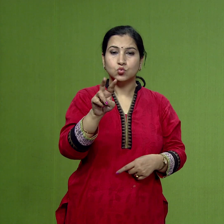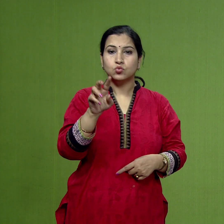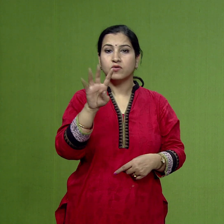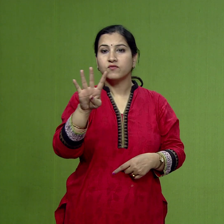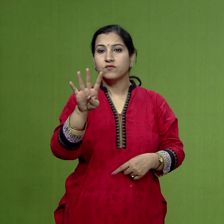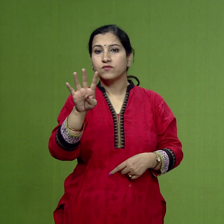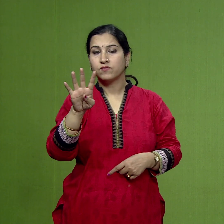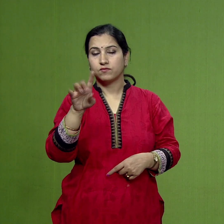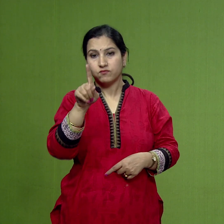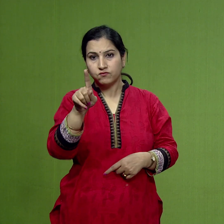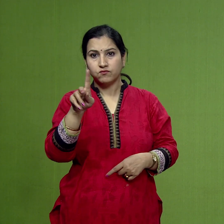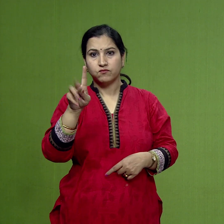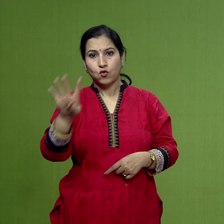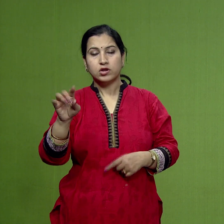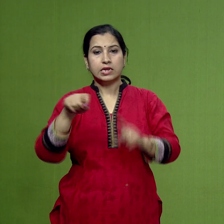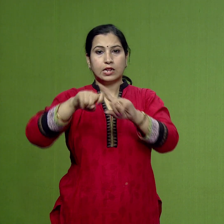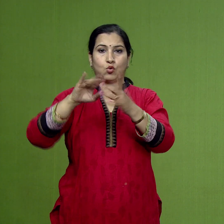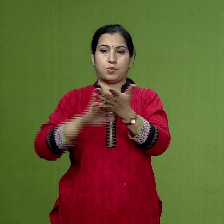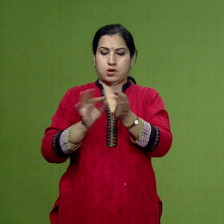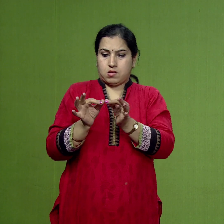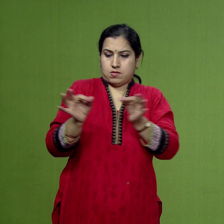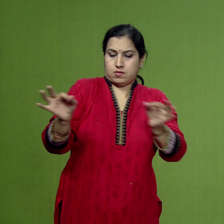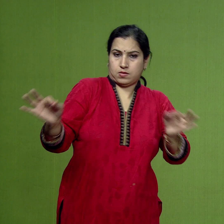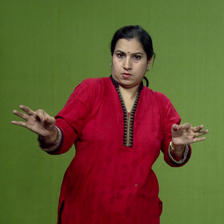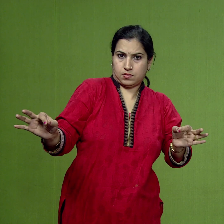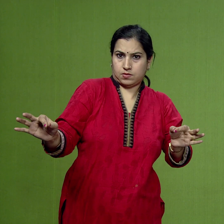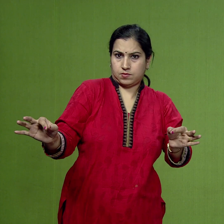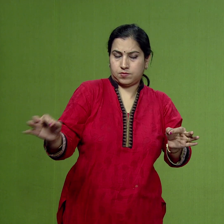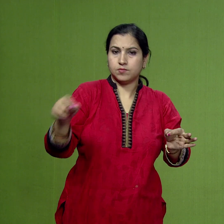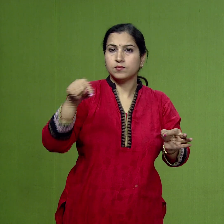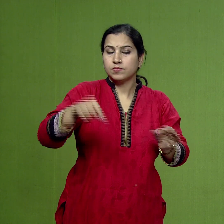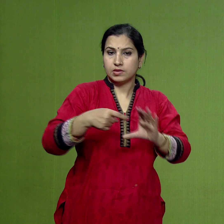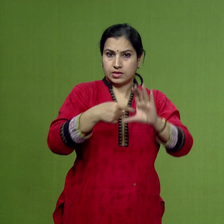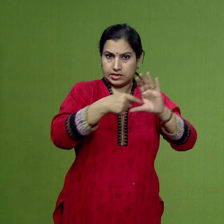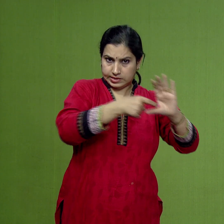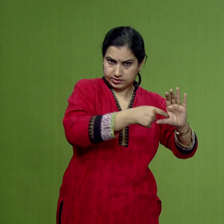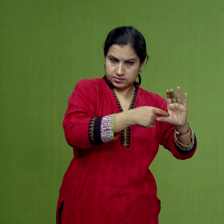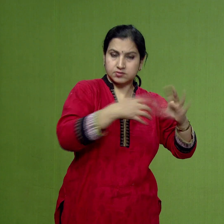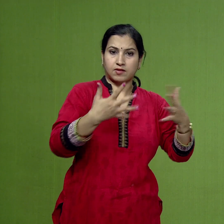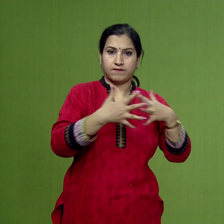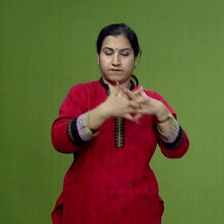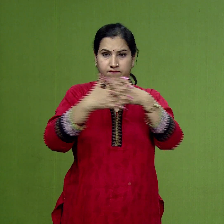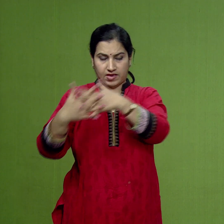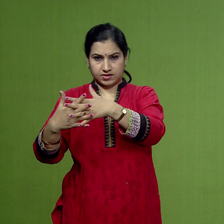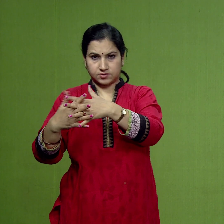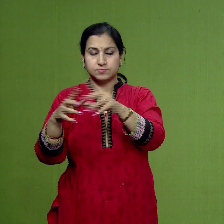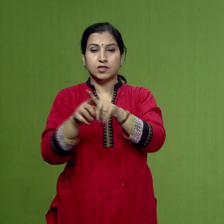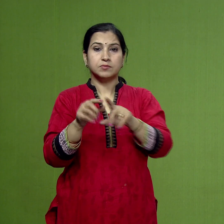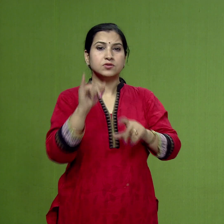3214 kilometers. Its longitudinal or east west spread is from 68